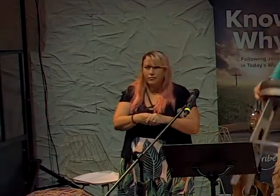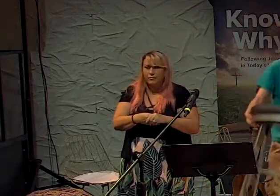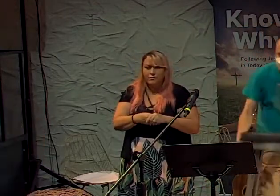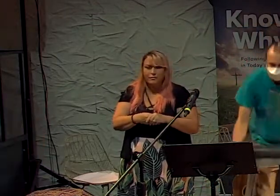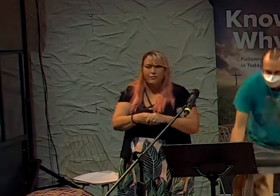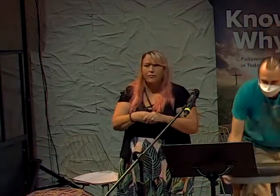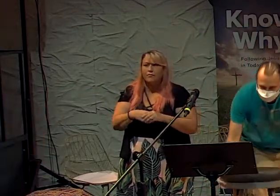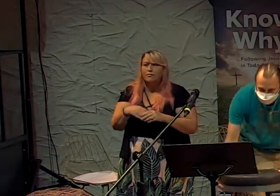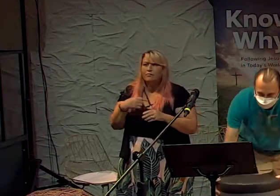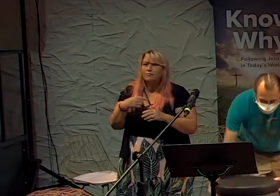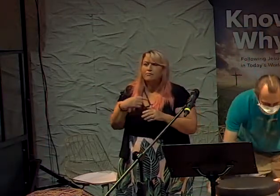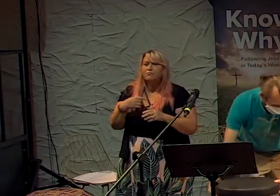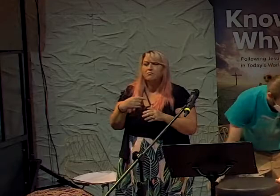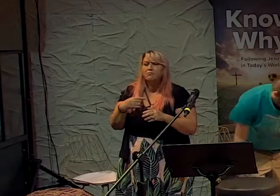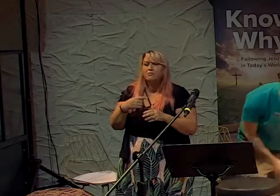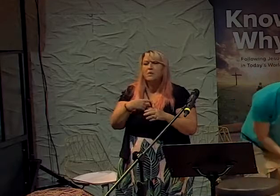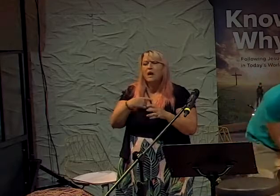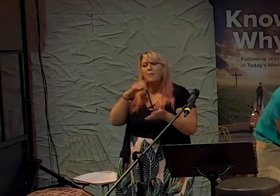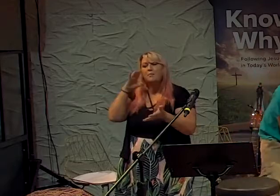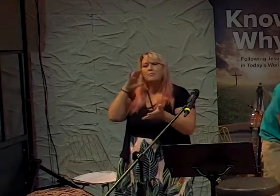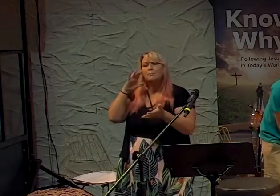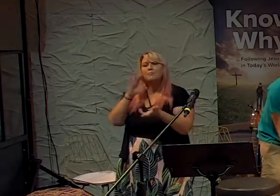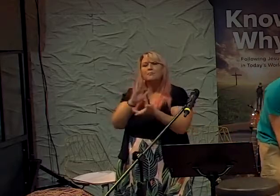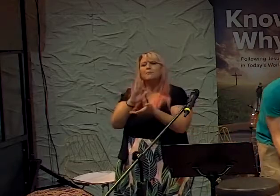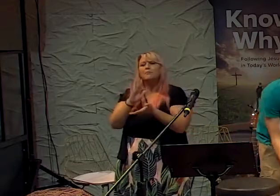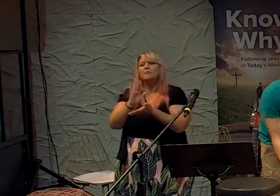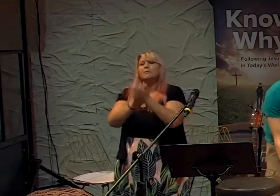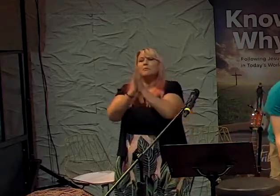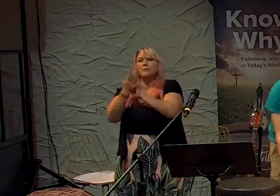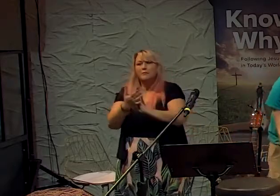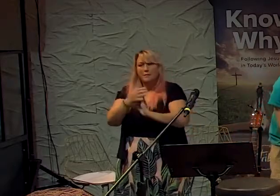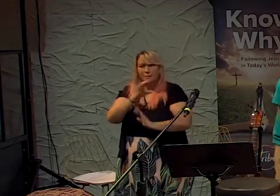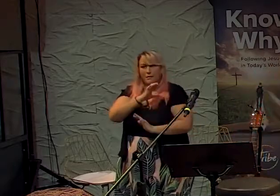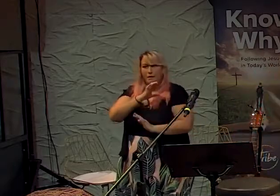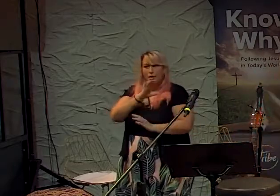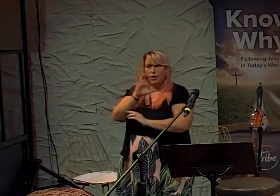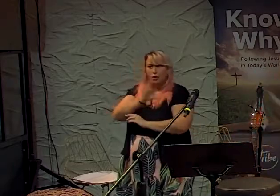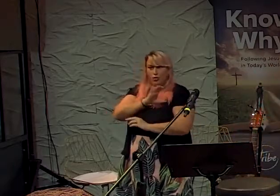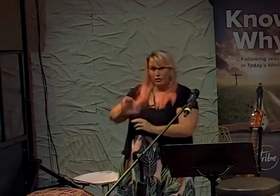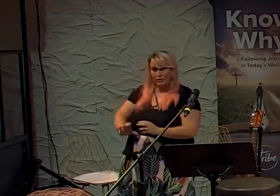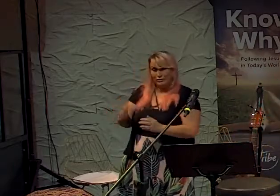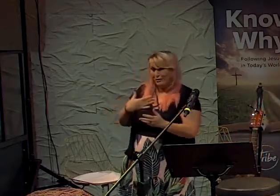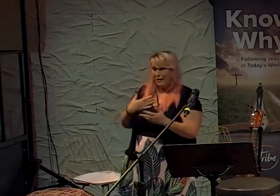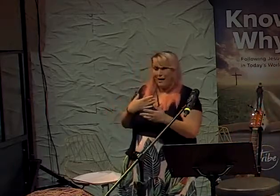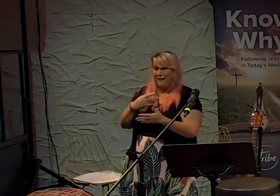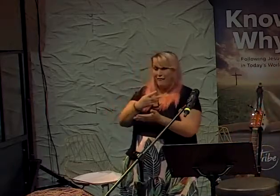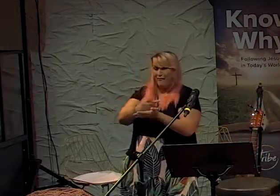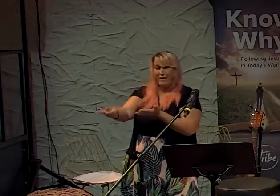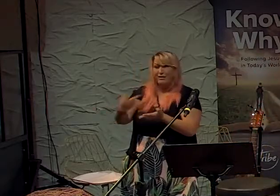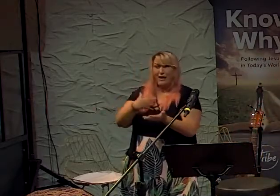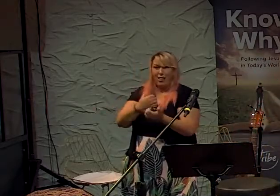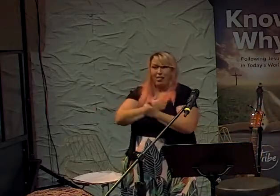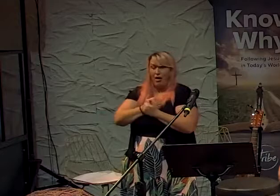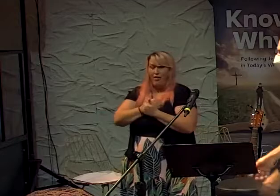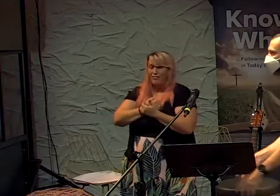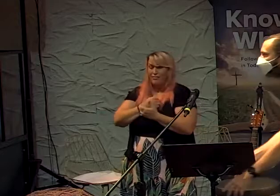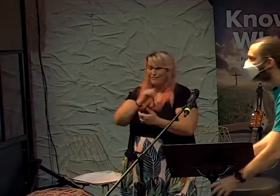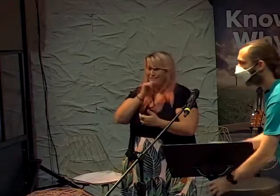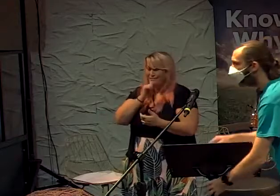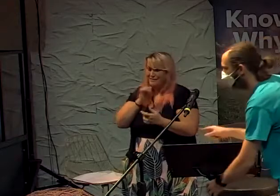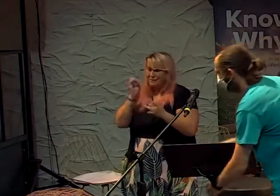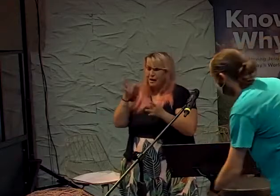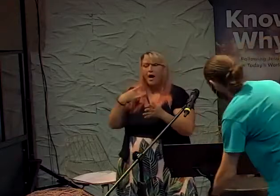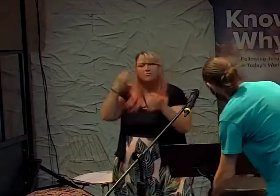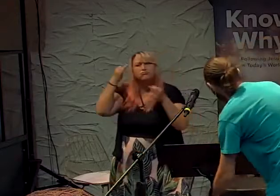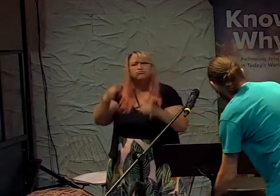When I became a Christian, I had failed at love, like totally miserably, right, completely. And I was